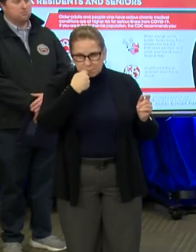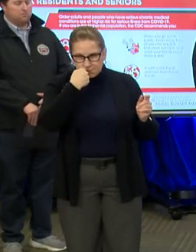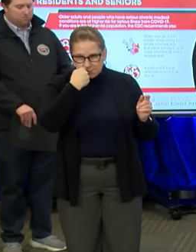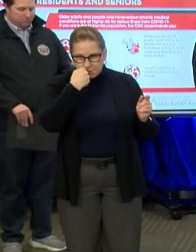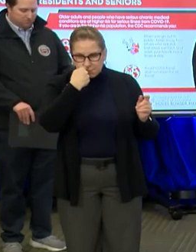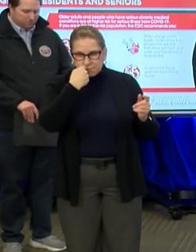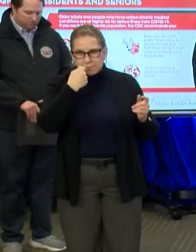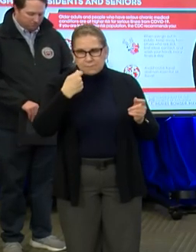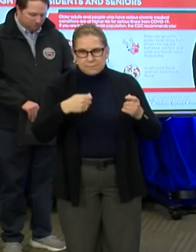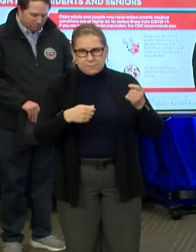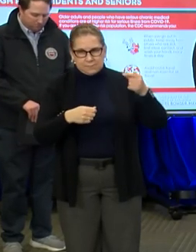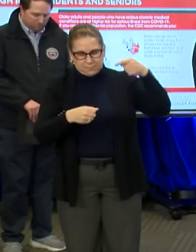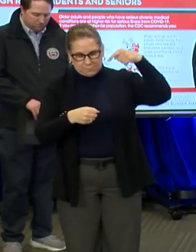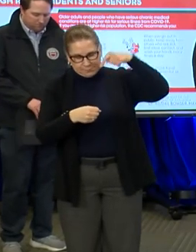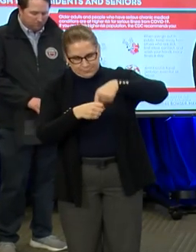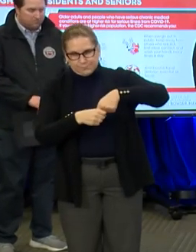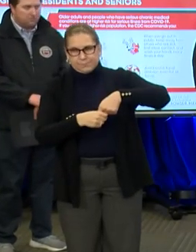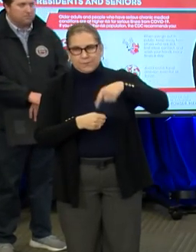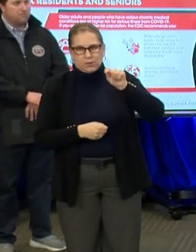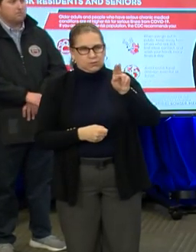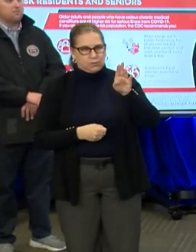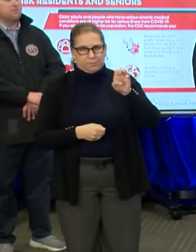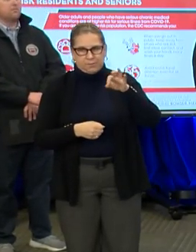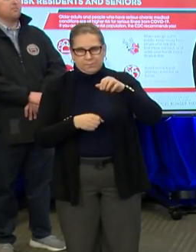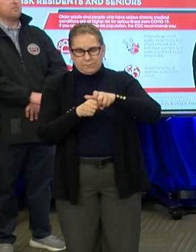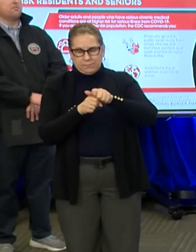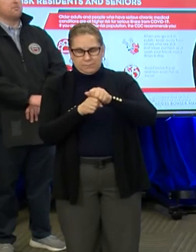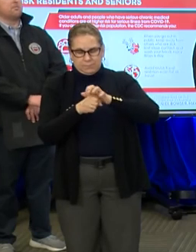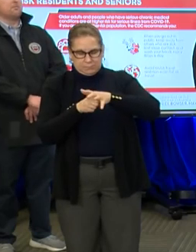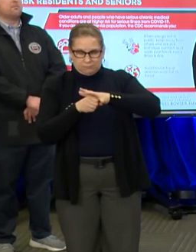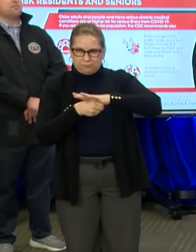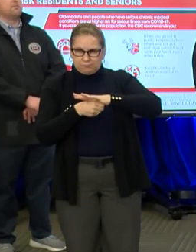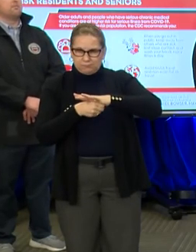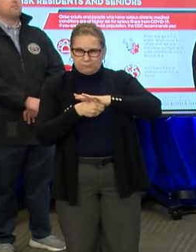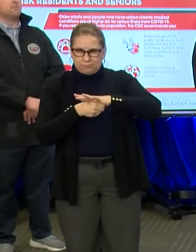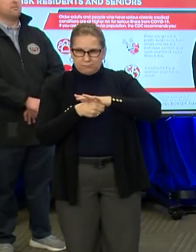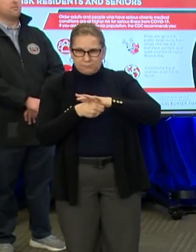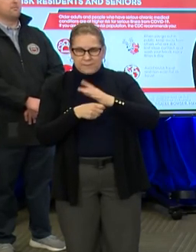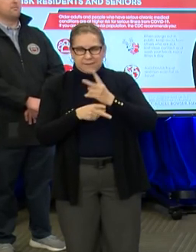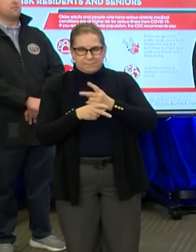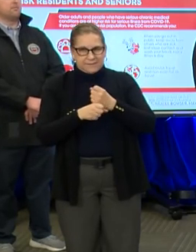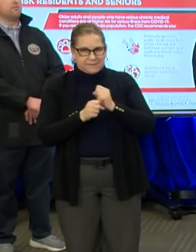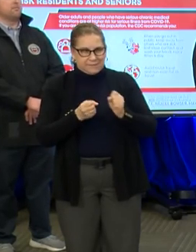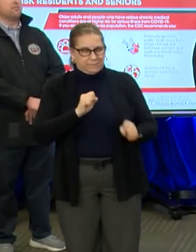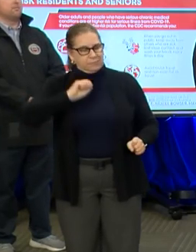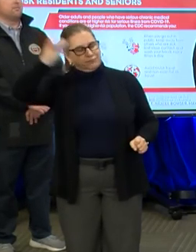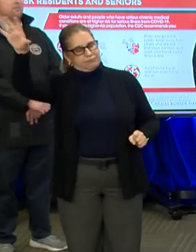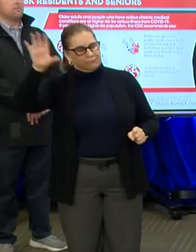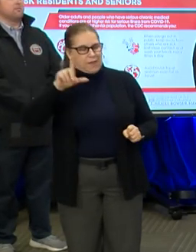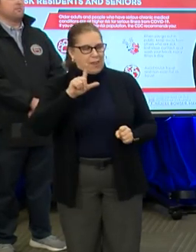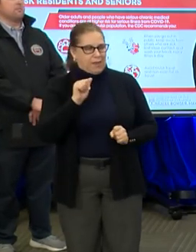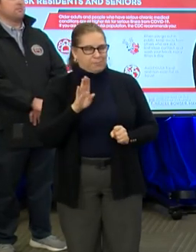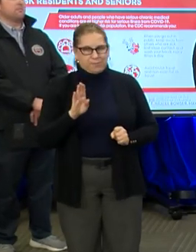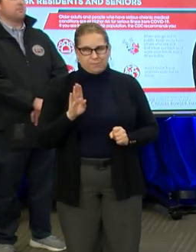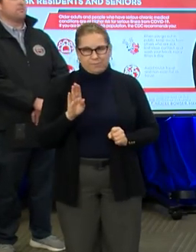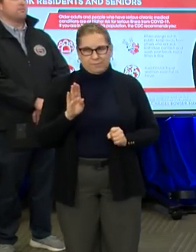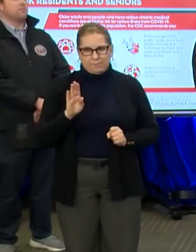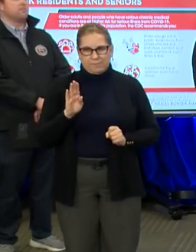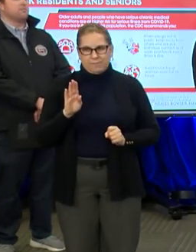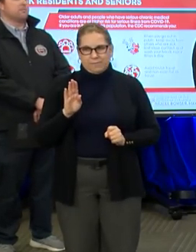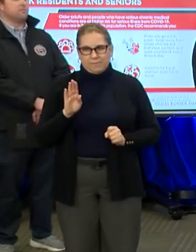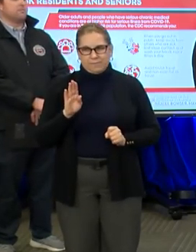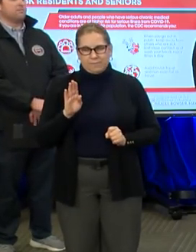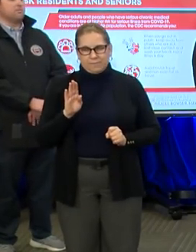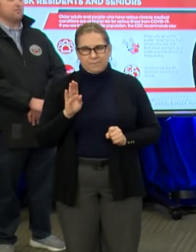helps to keep the specimen safe for transport to a laboratory. Now, laboratories like the Dr.